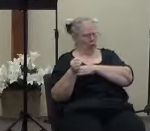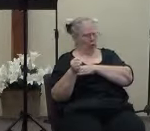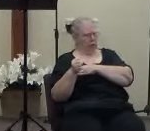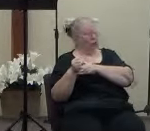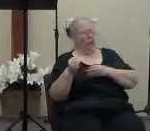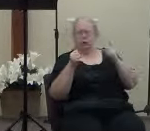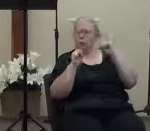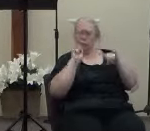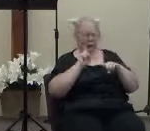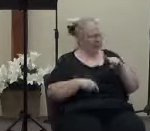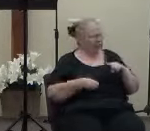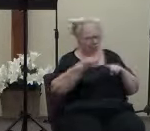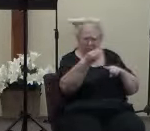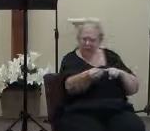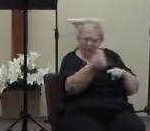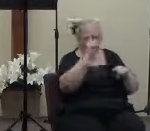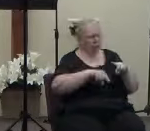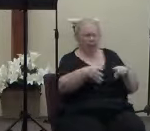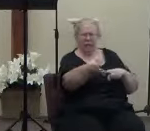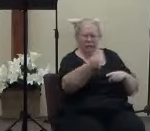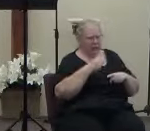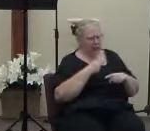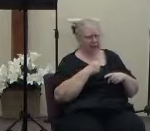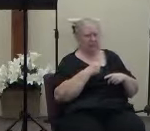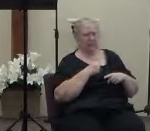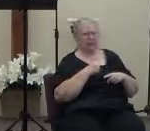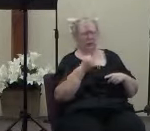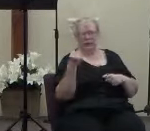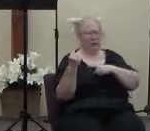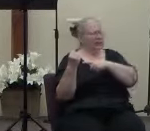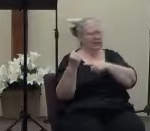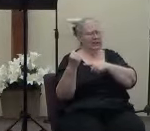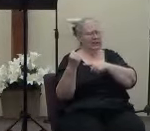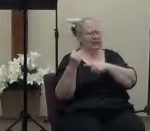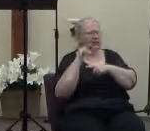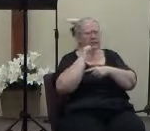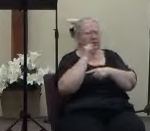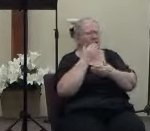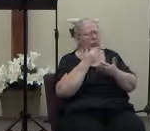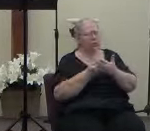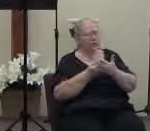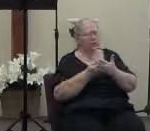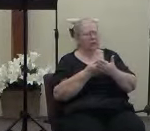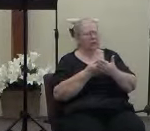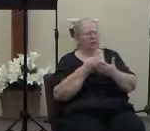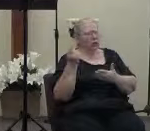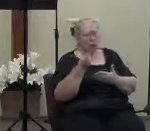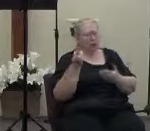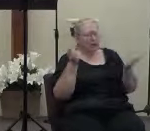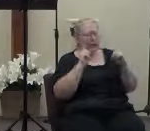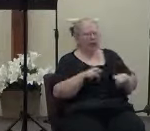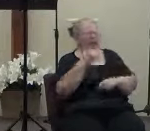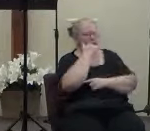or you can't receive. A closed fist is no good. It never turns out right.